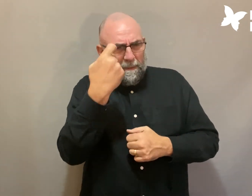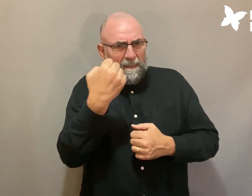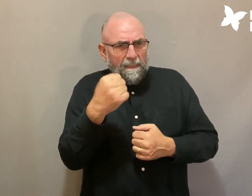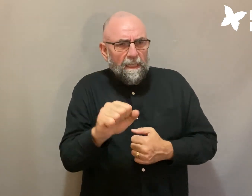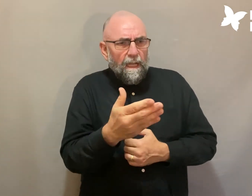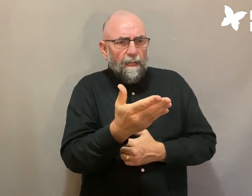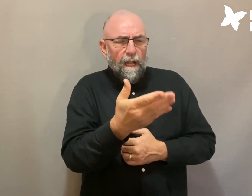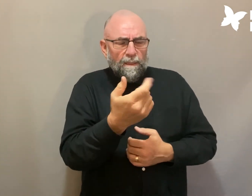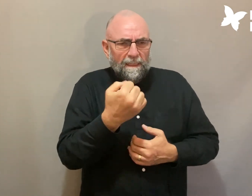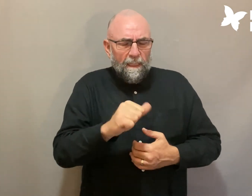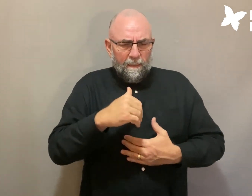still hurt?